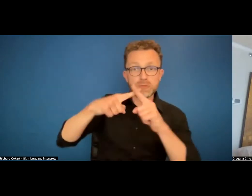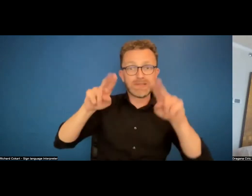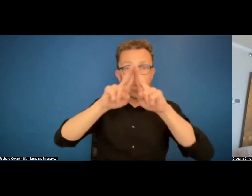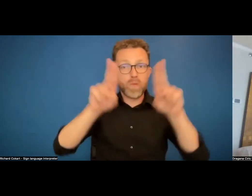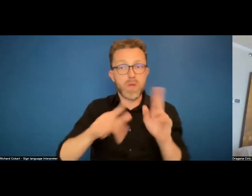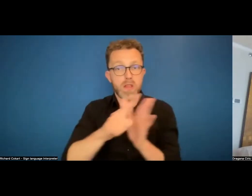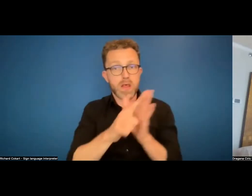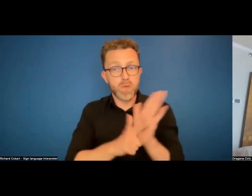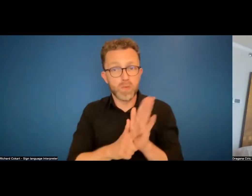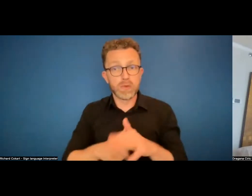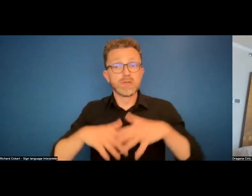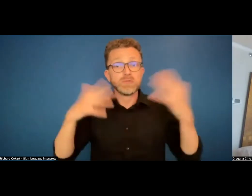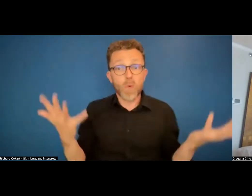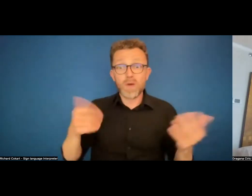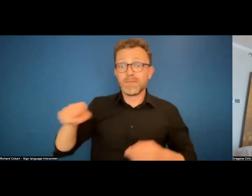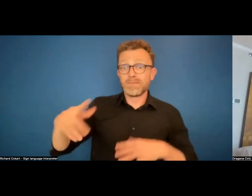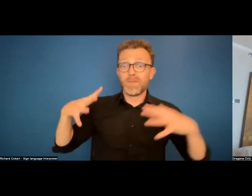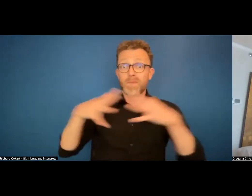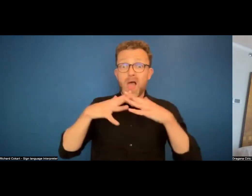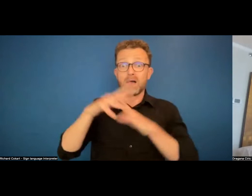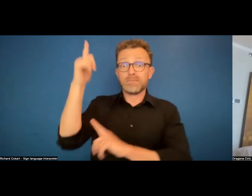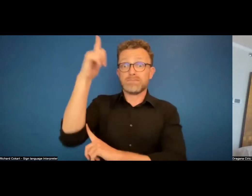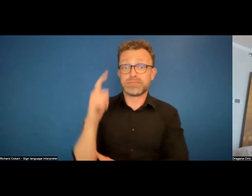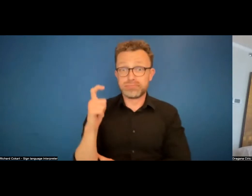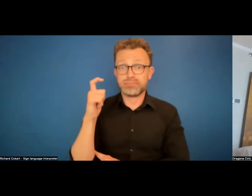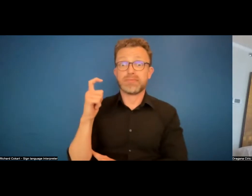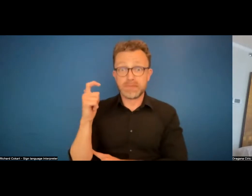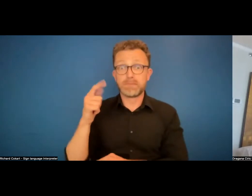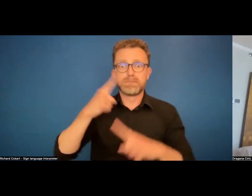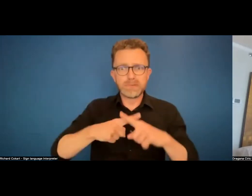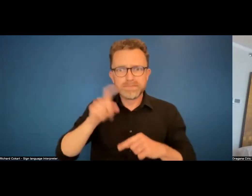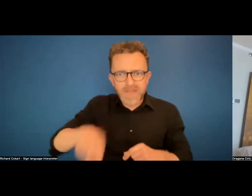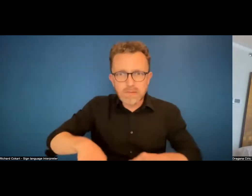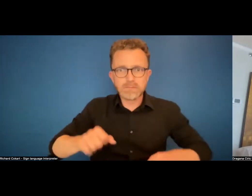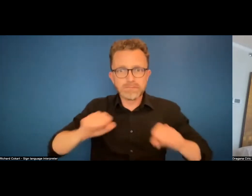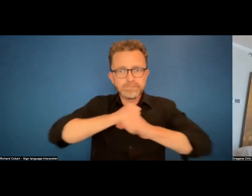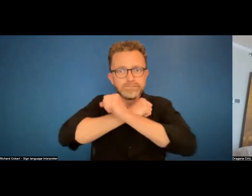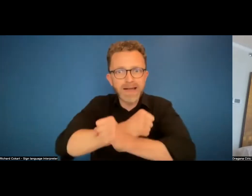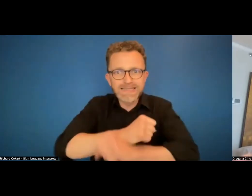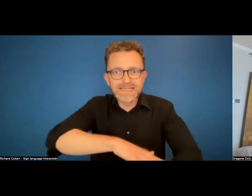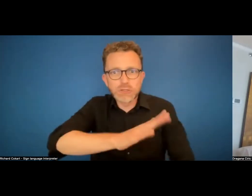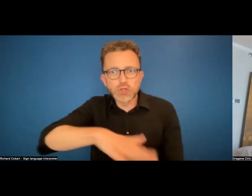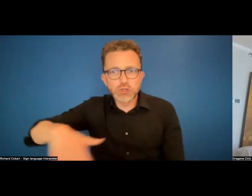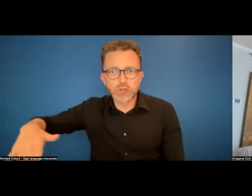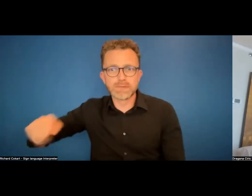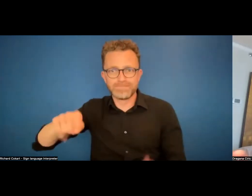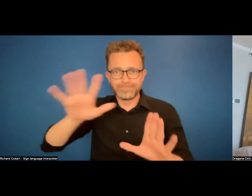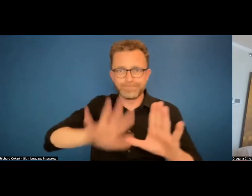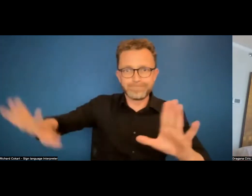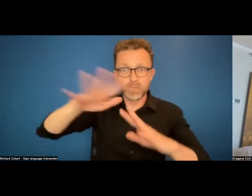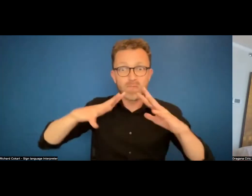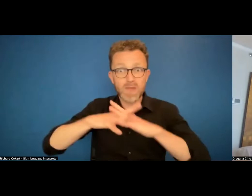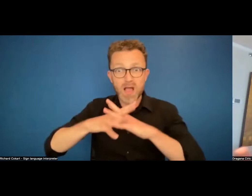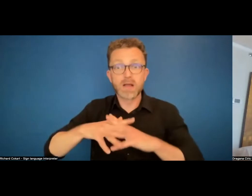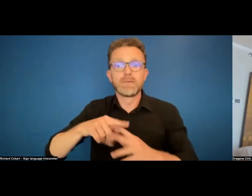of them that really do take care of protection of children's rights, such as ban